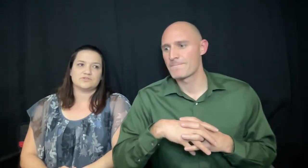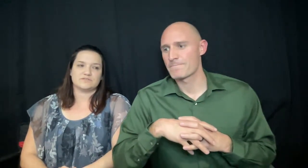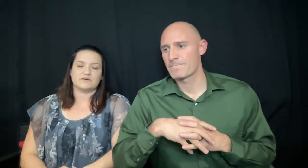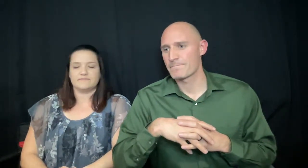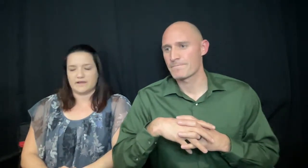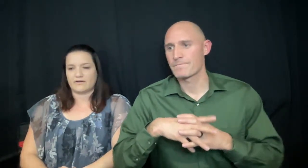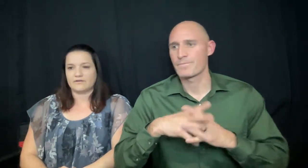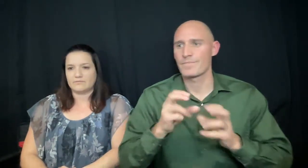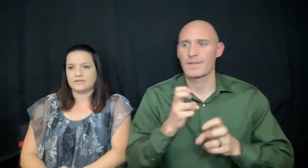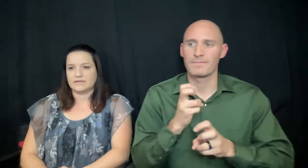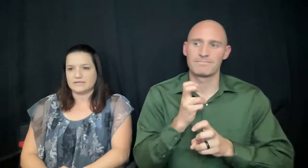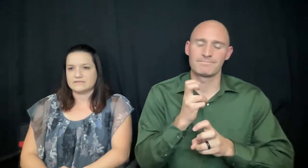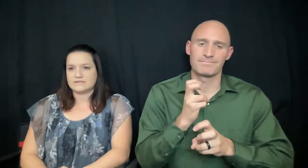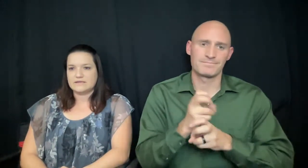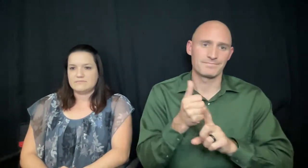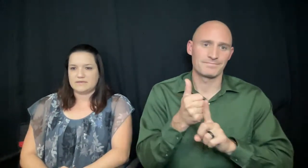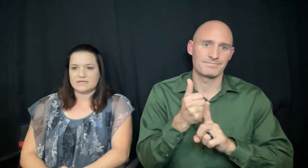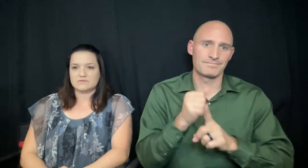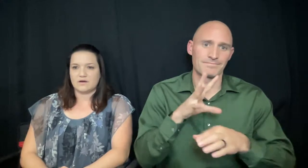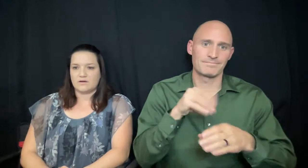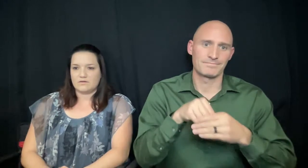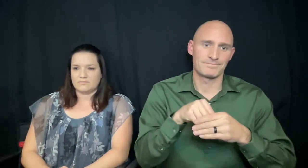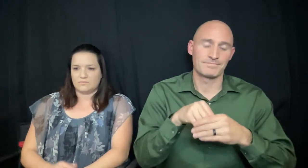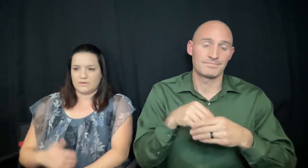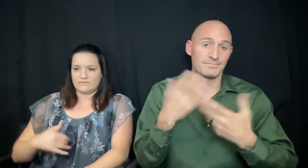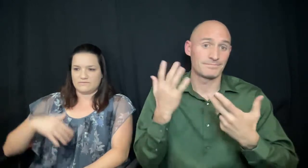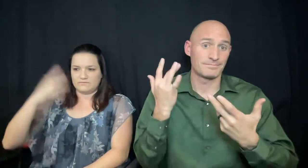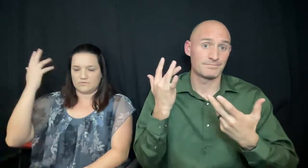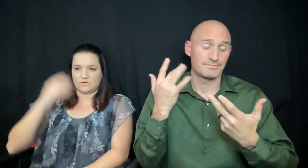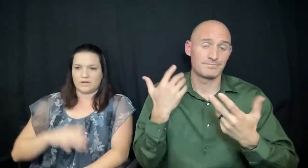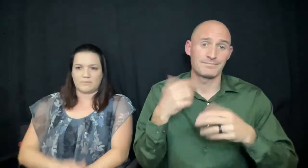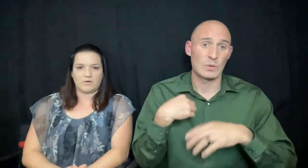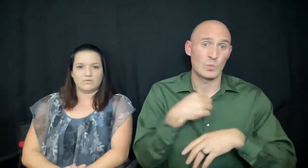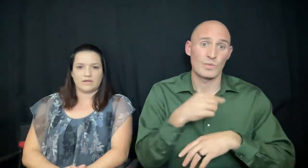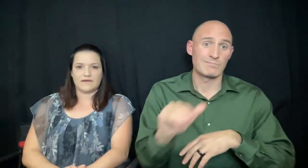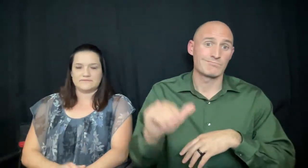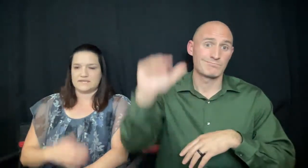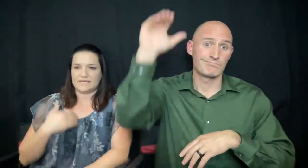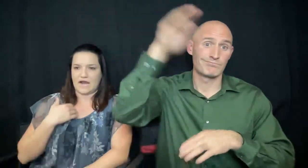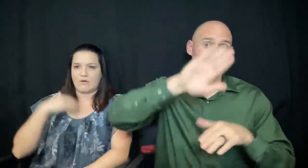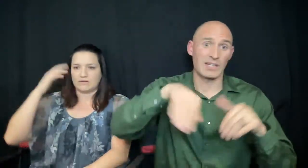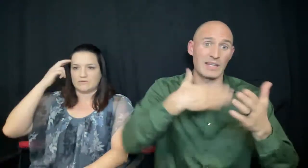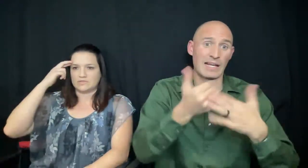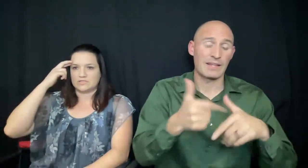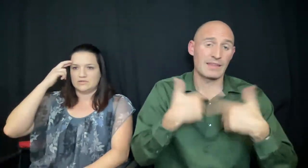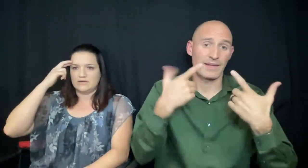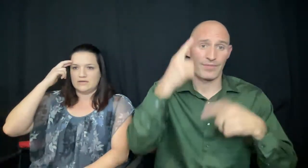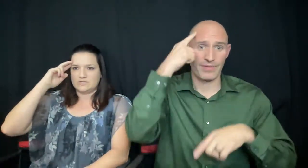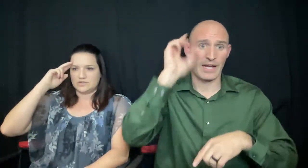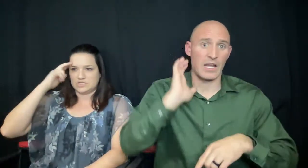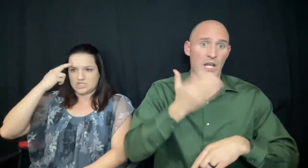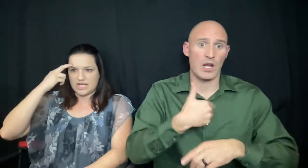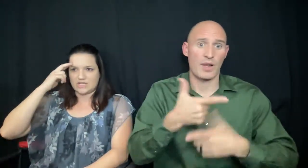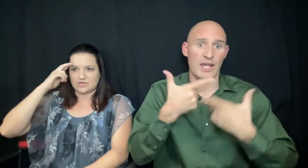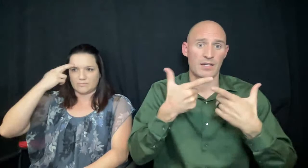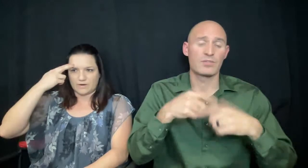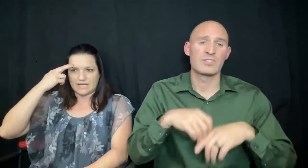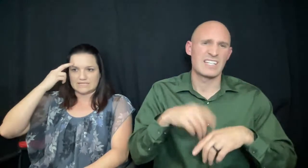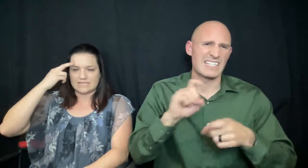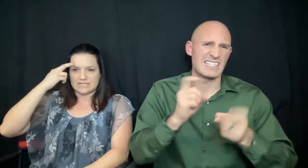yourself there. It really is, because we've grown up our whole lives thinking in our language. So to change our brain to